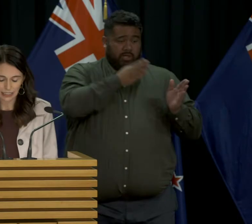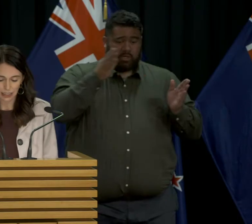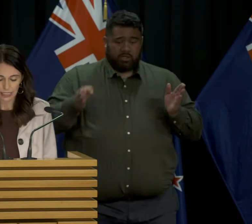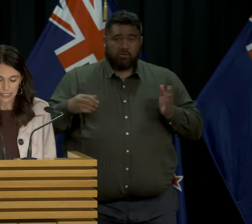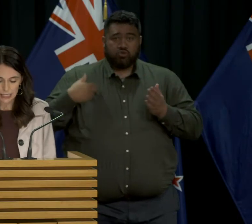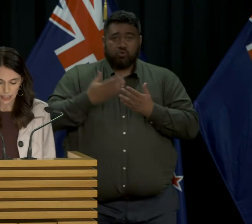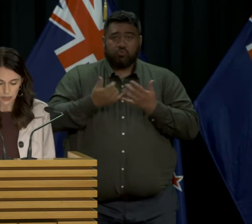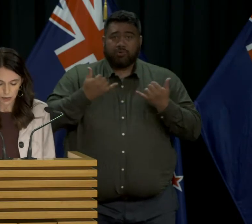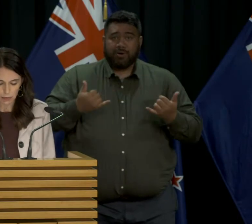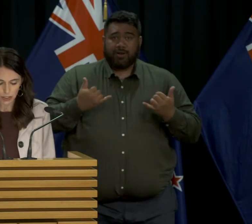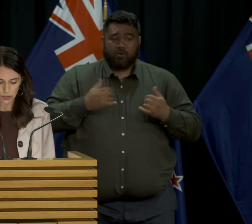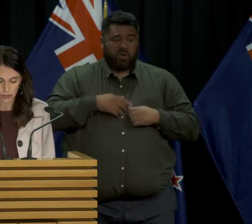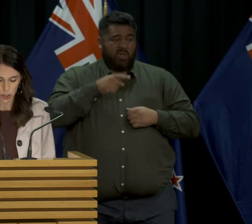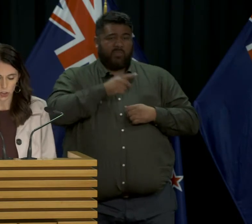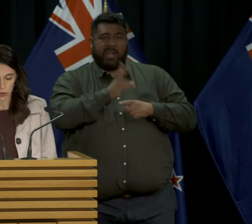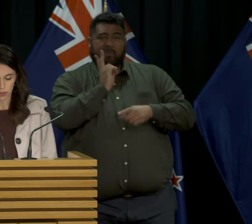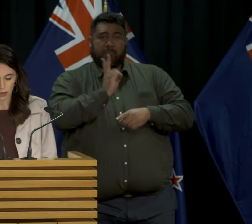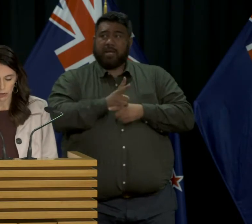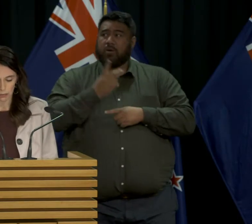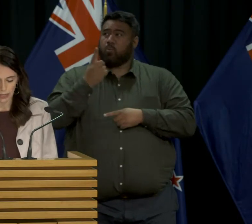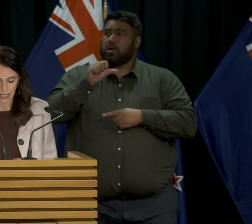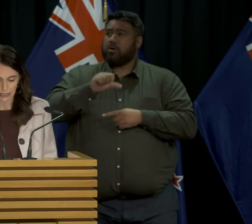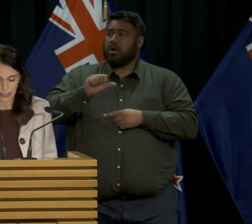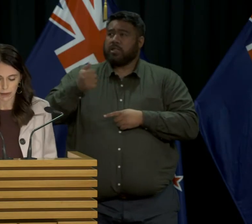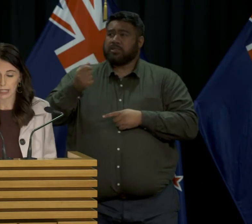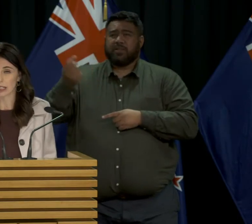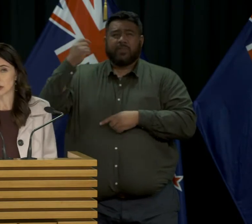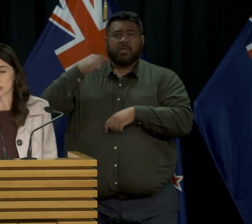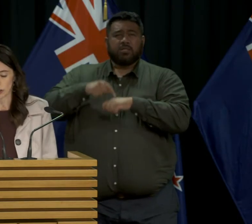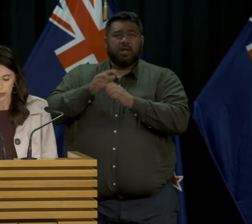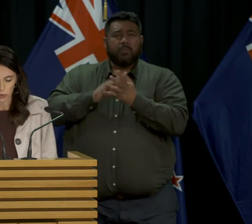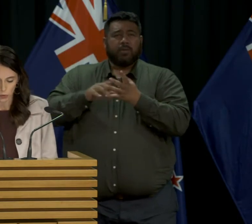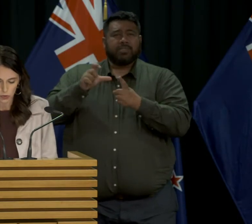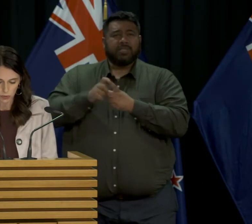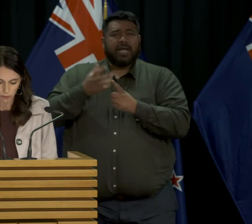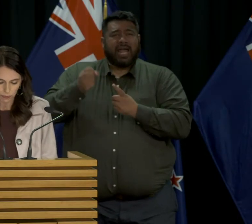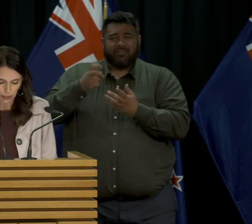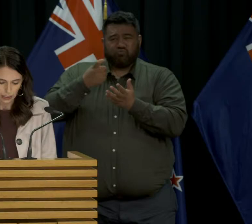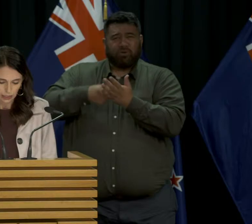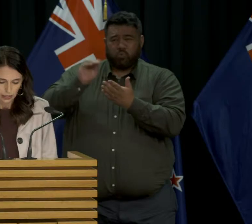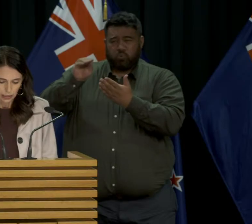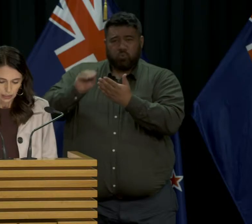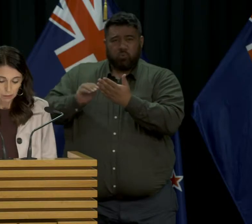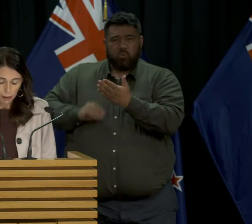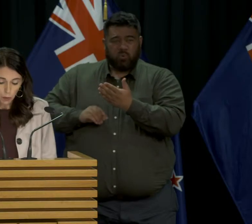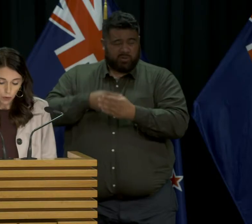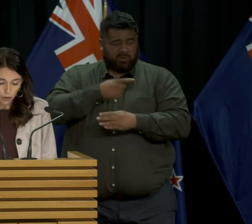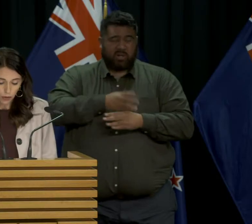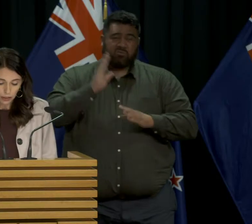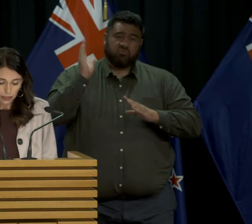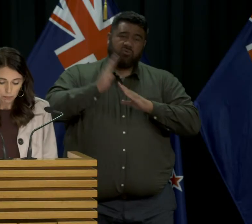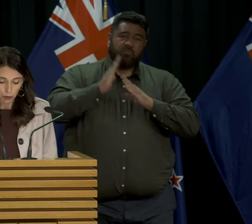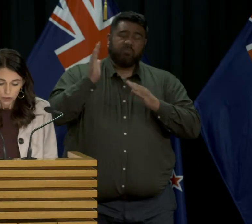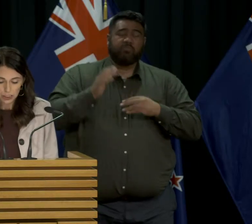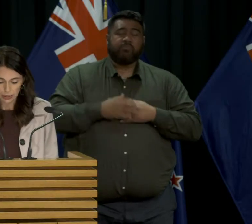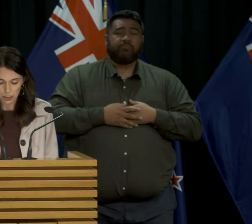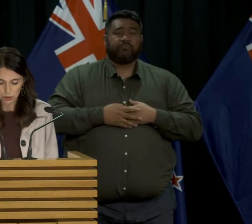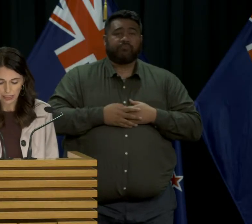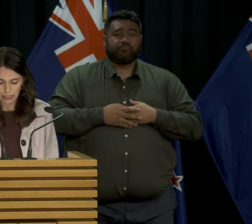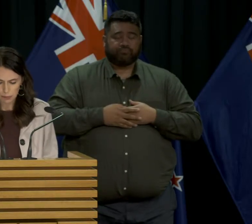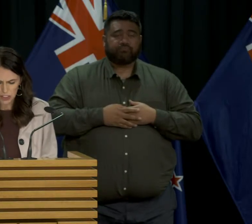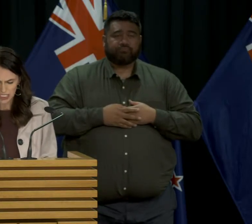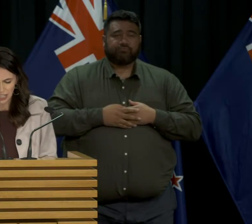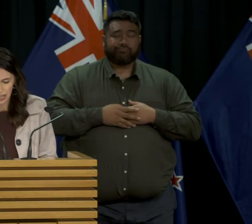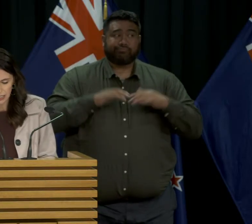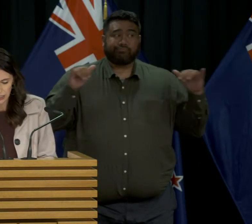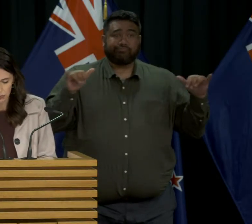since 1996, when the Ministry of Social Development began keeping electronic records. The bubble will only bolster this